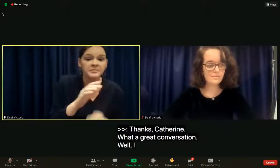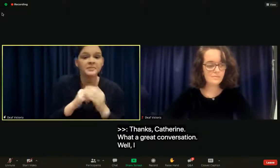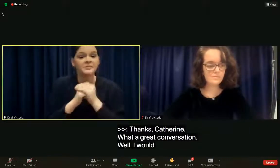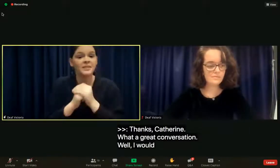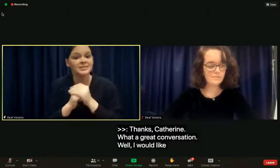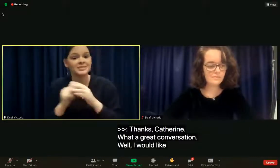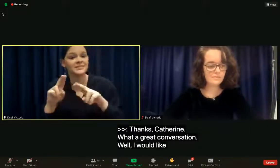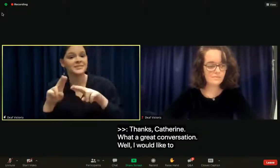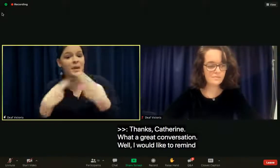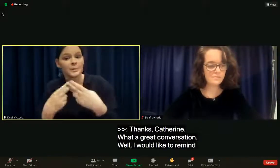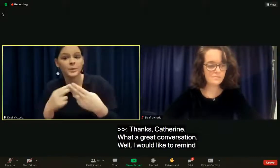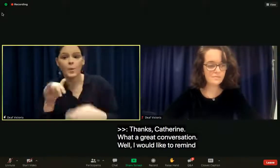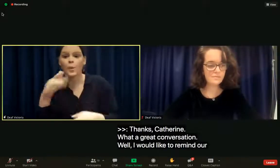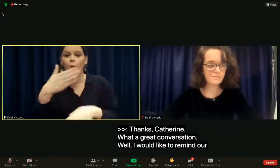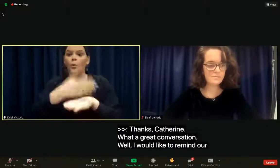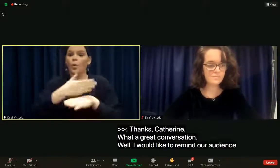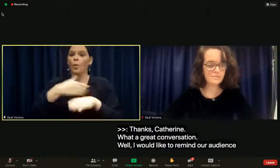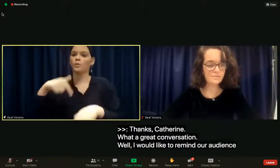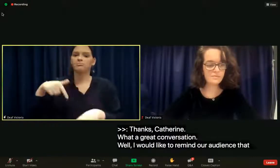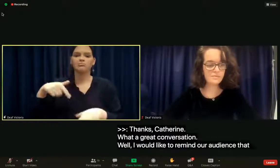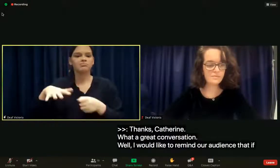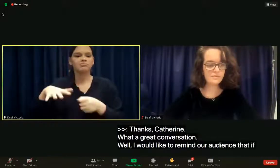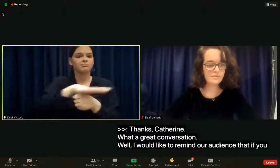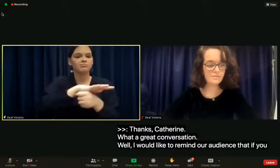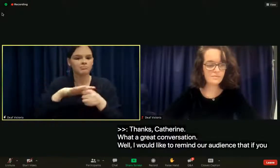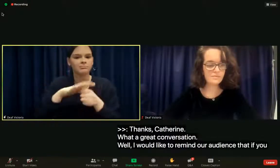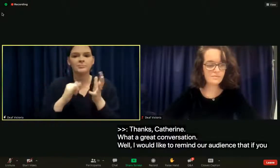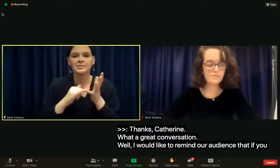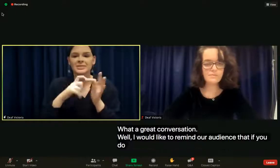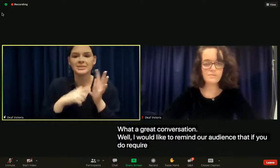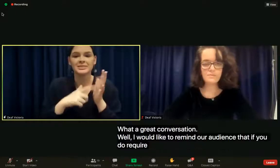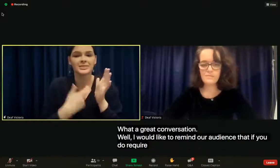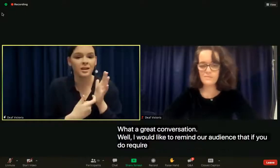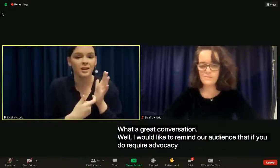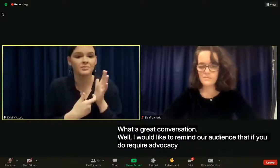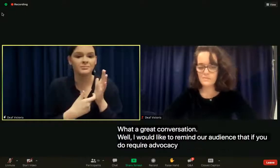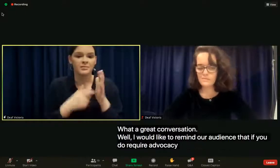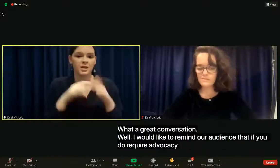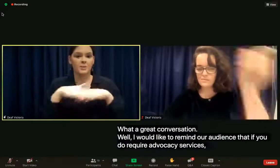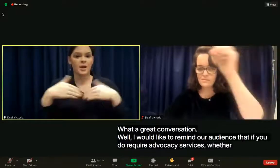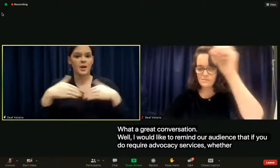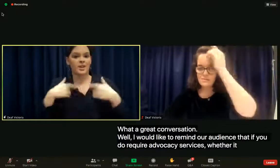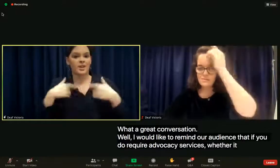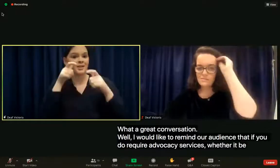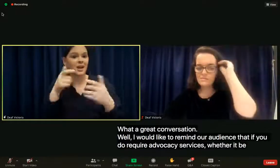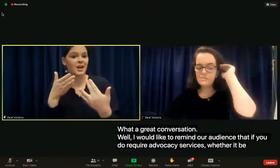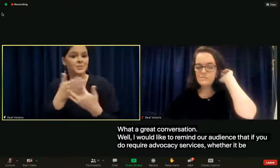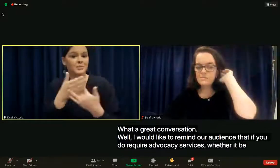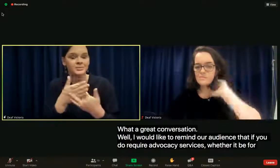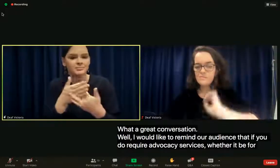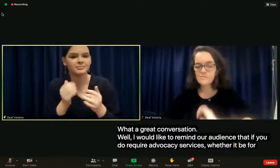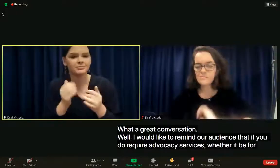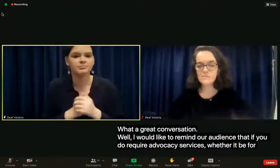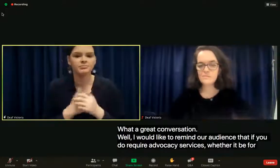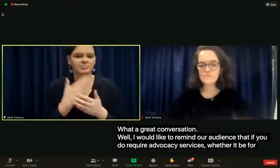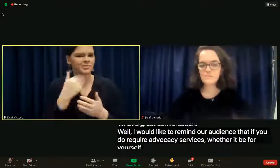do require advocacy services, or whether it be for yourself, family, or friends within the sector in relation